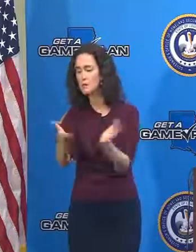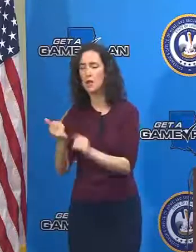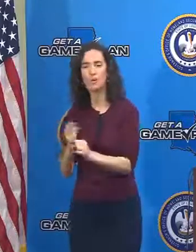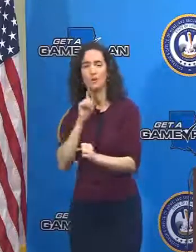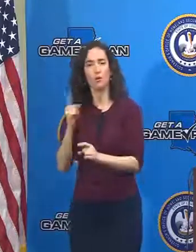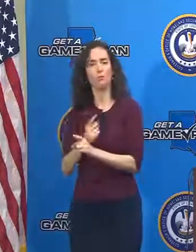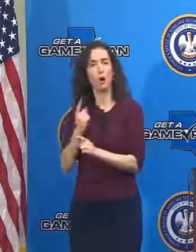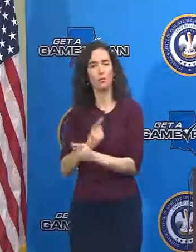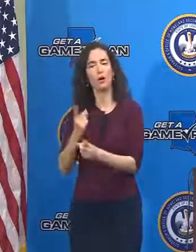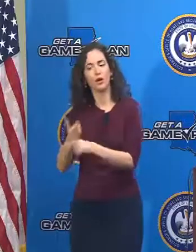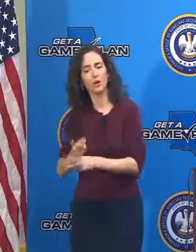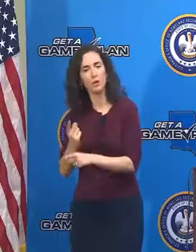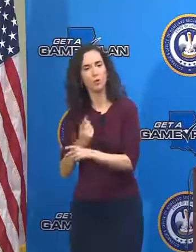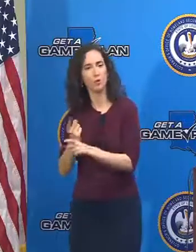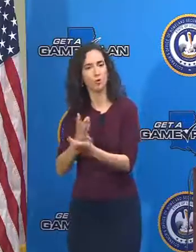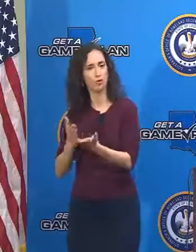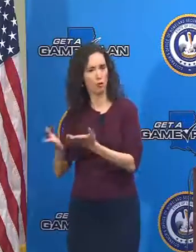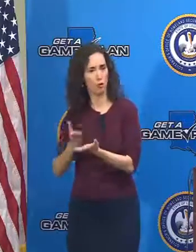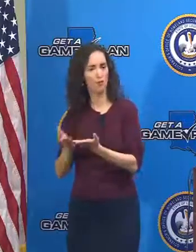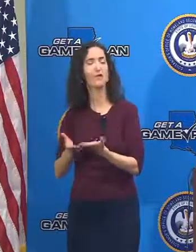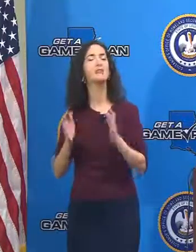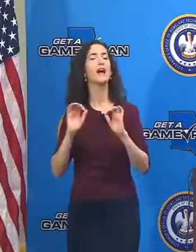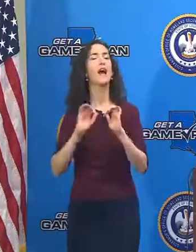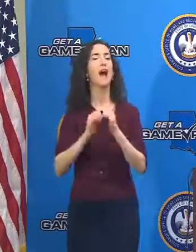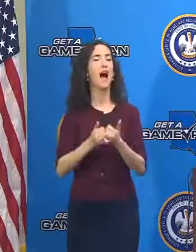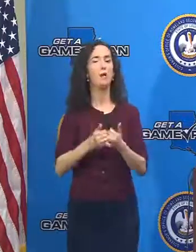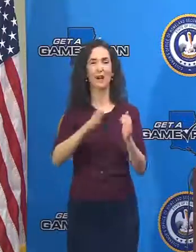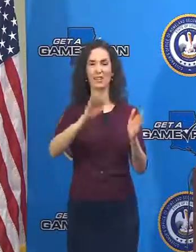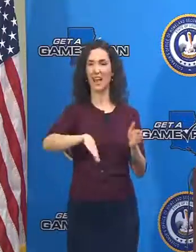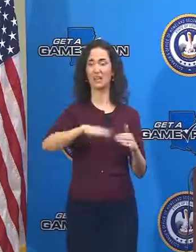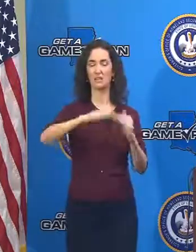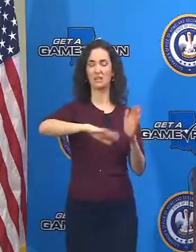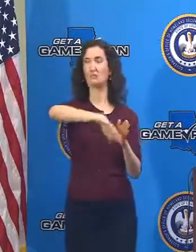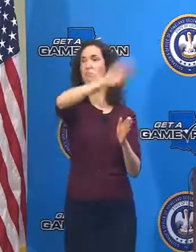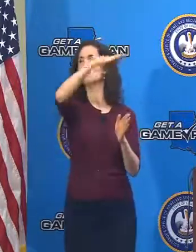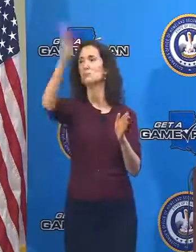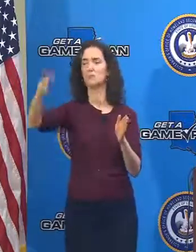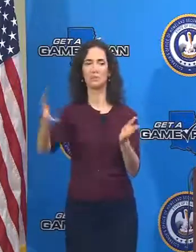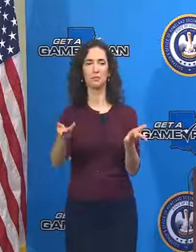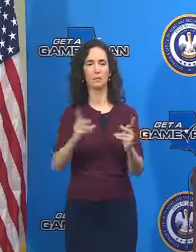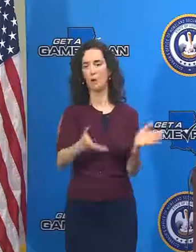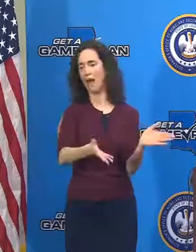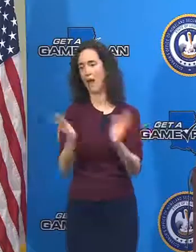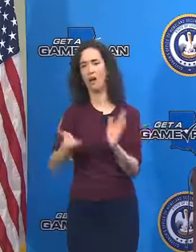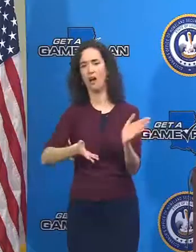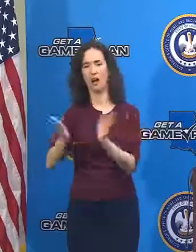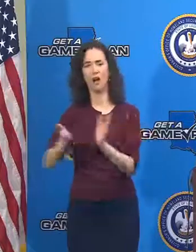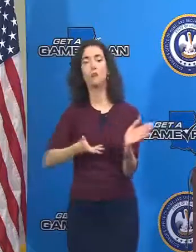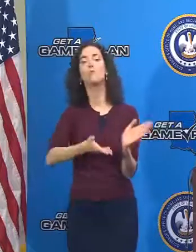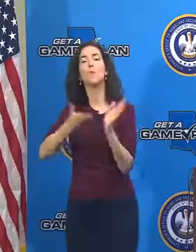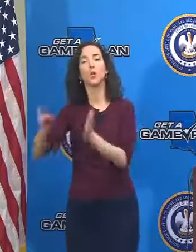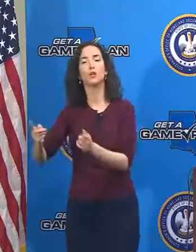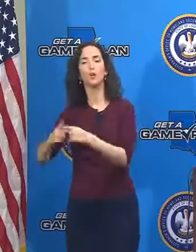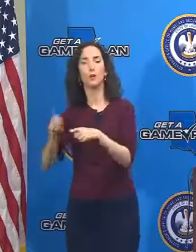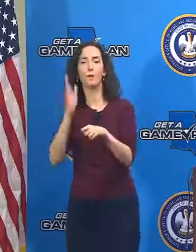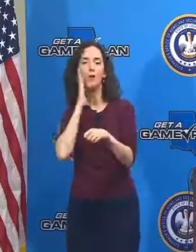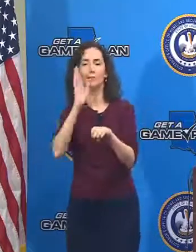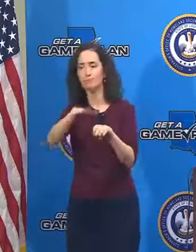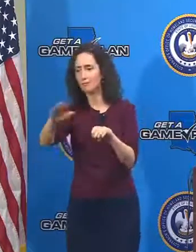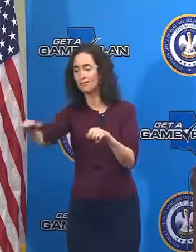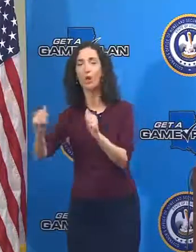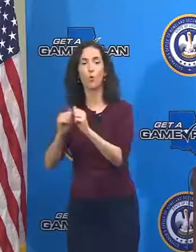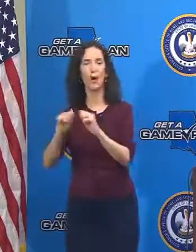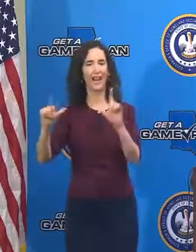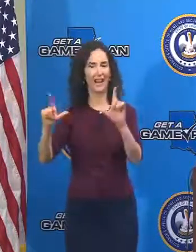they deserved. We did this by removing them from this site and working to transition them to licensed beds in licensed